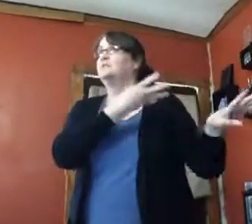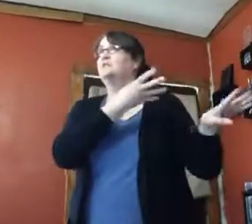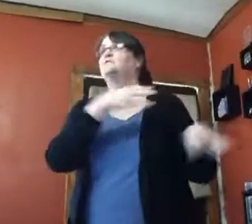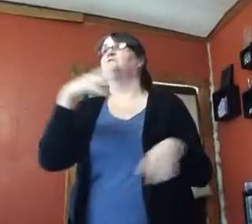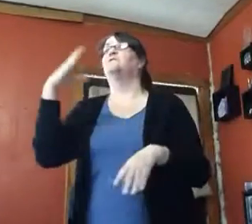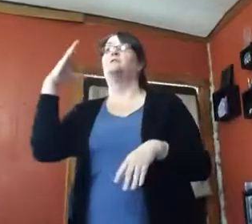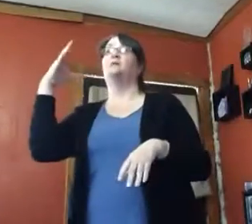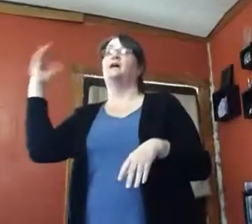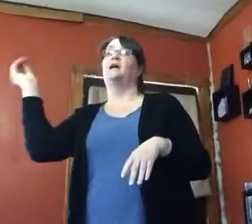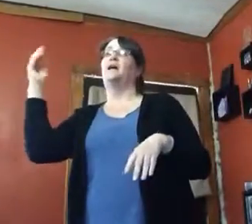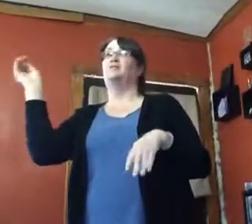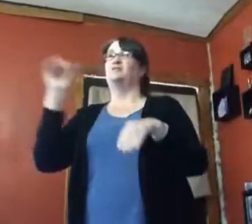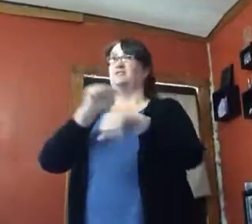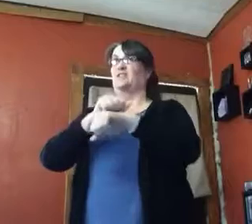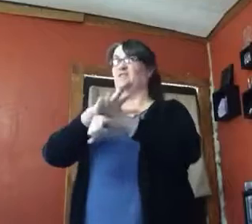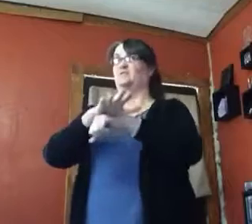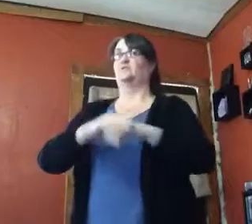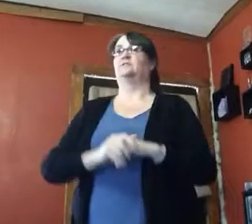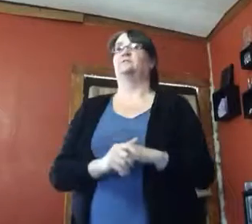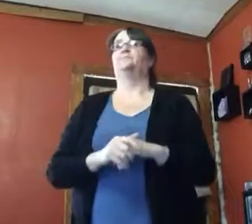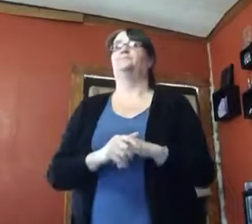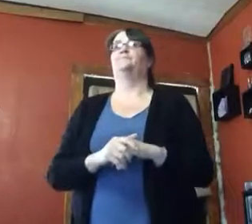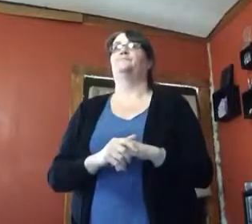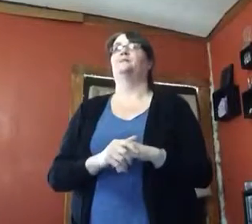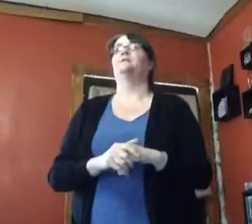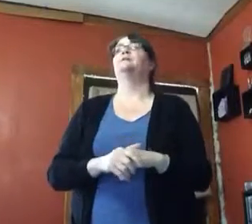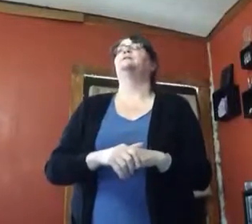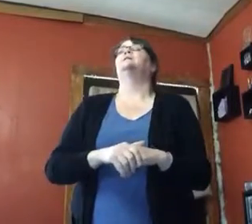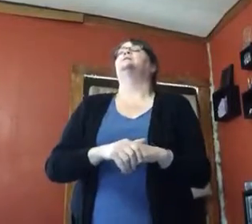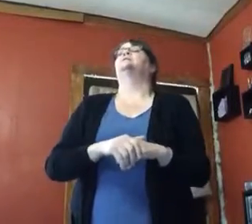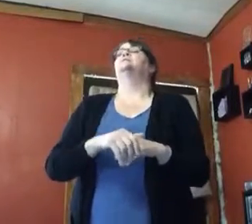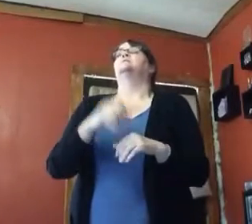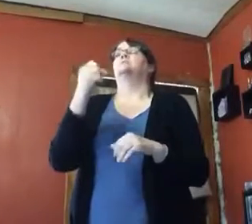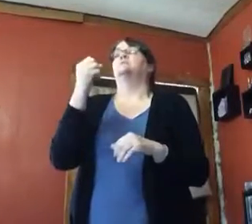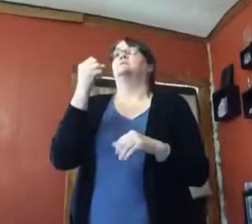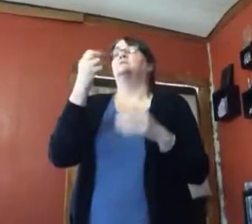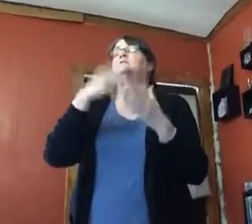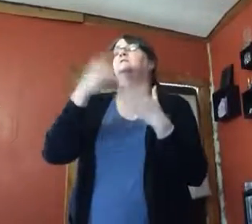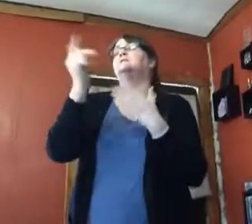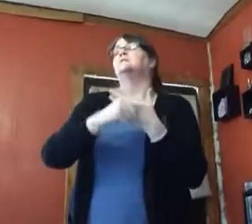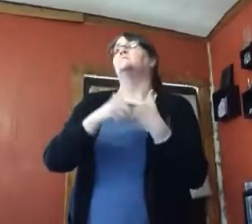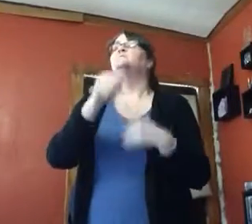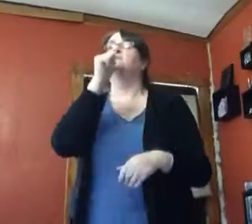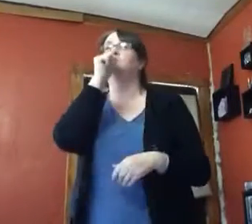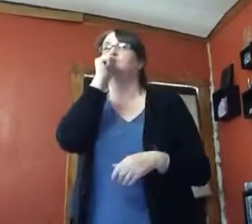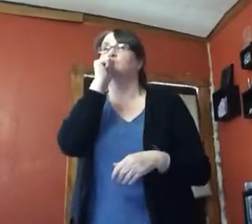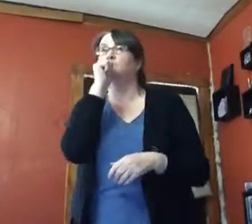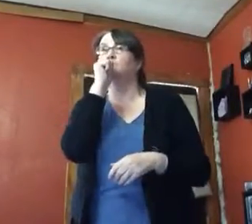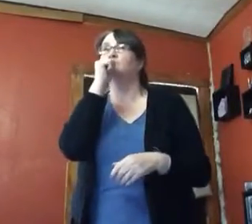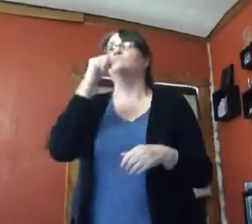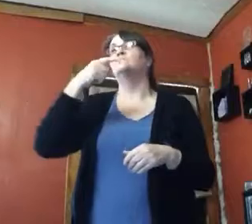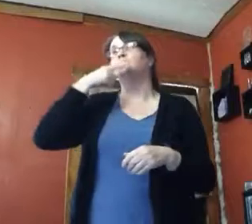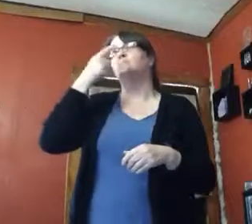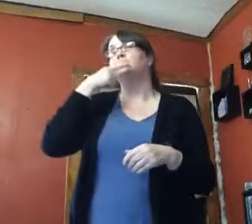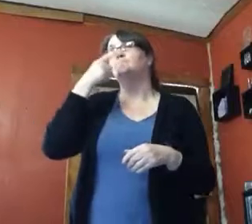members remain anonymous in public, help other alcoholics, and that AA groups